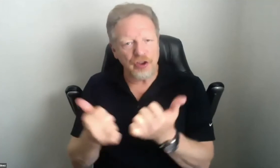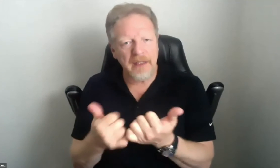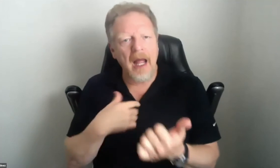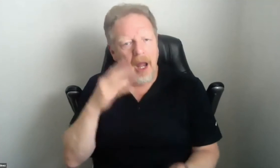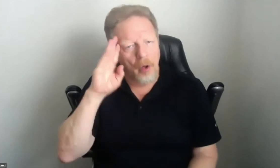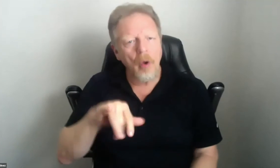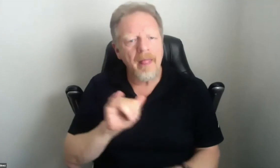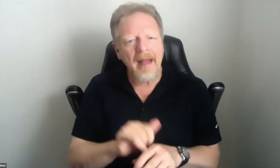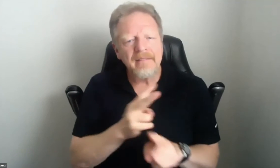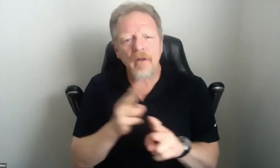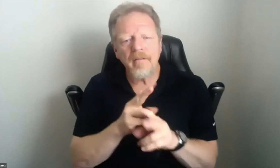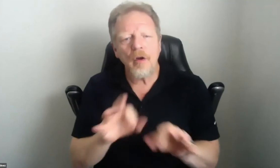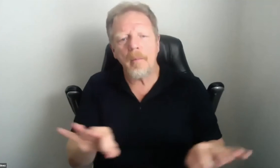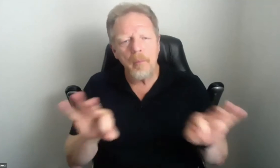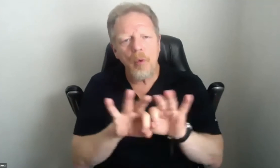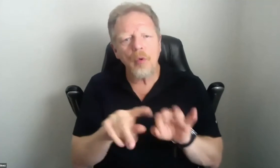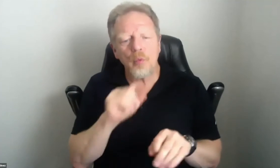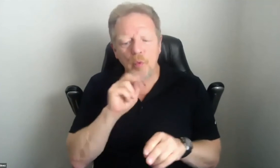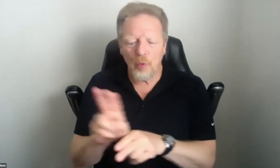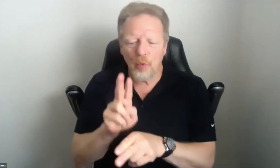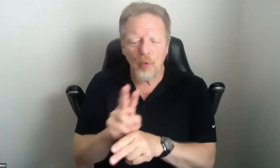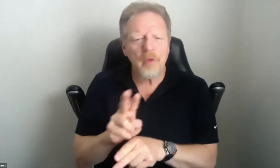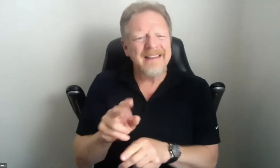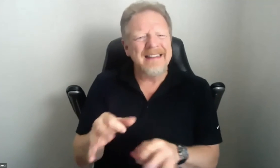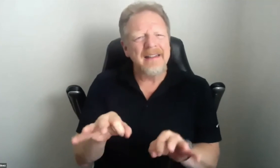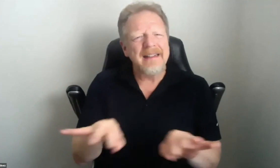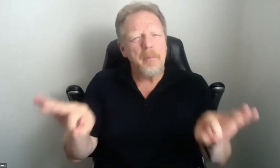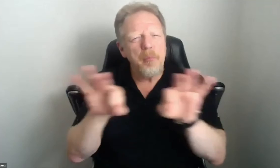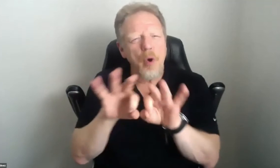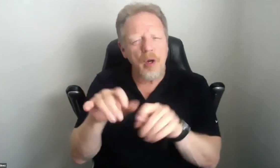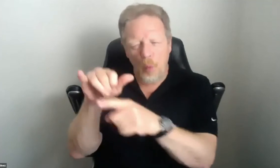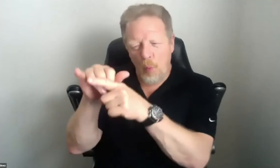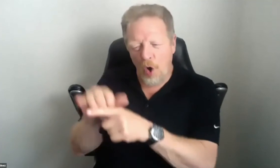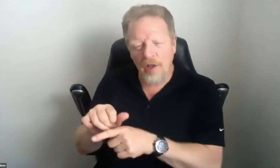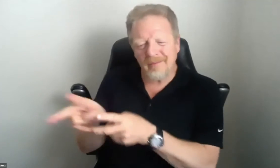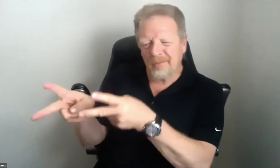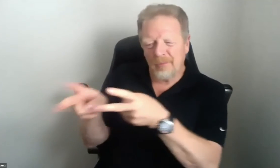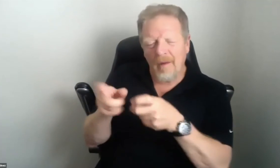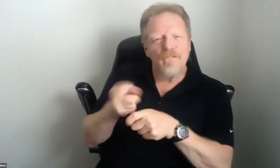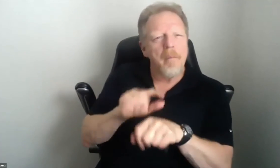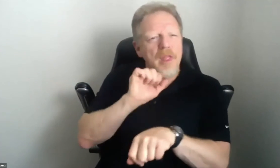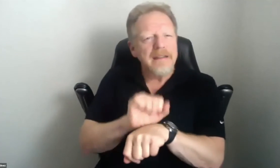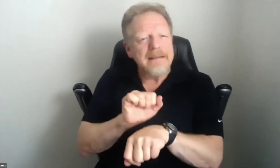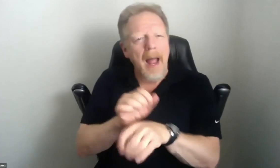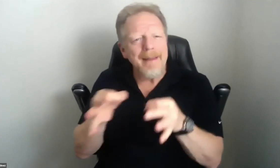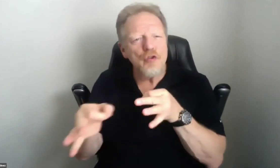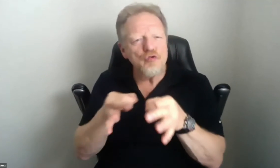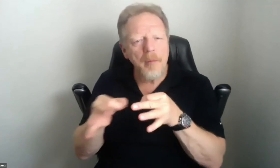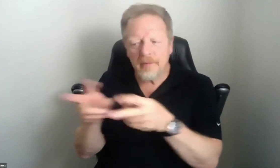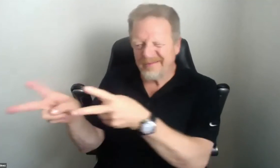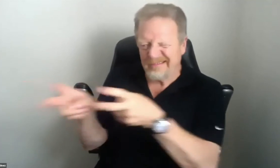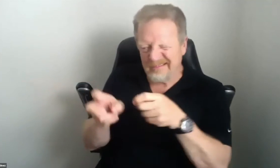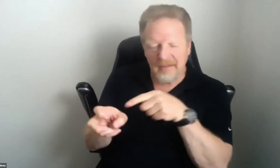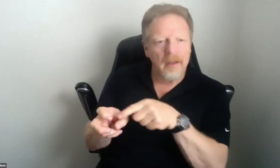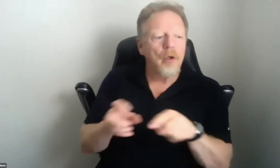that it's important, again, to use the keywords from the job description in order to have your resume